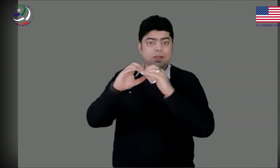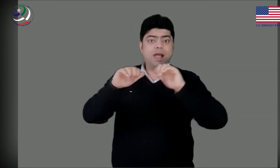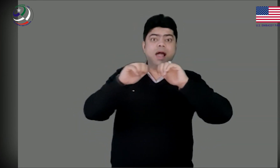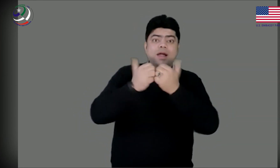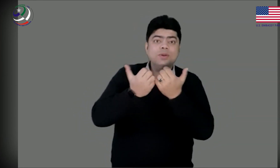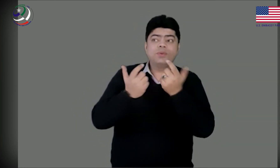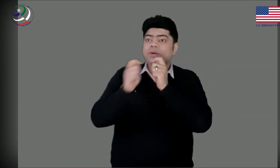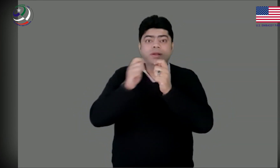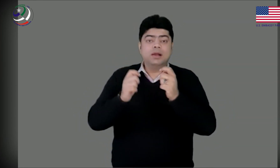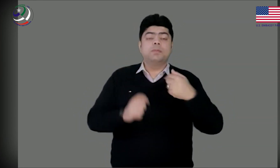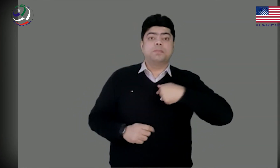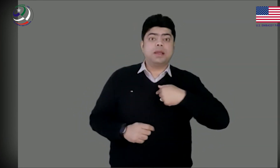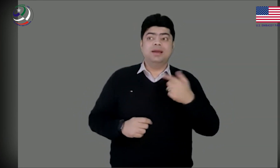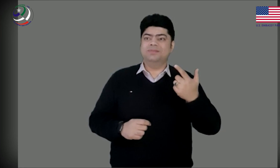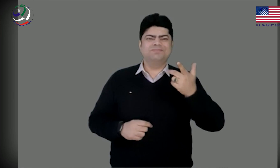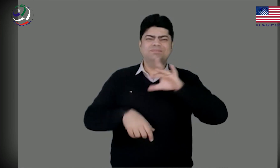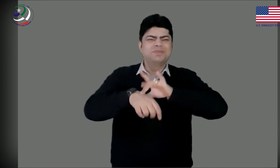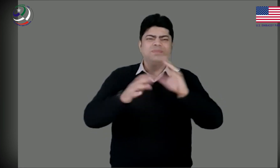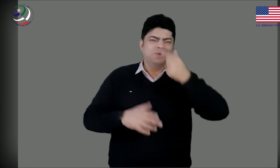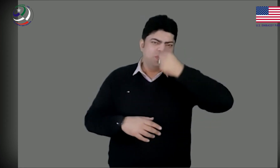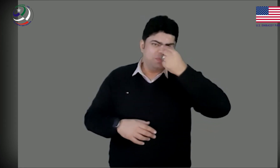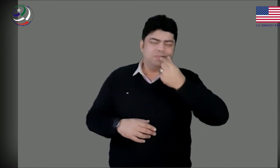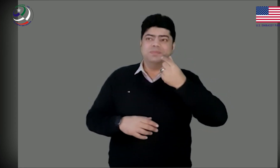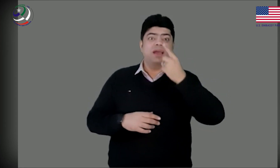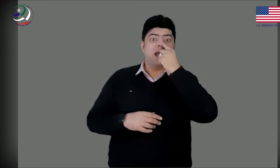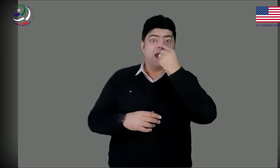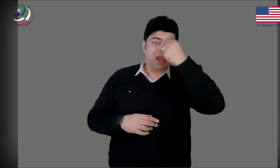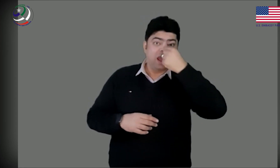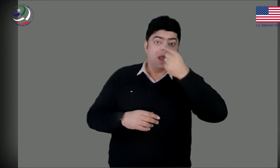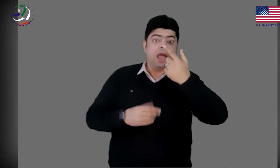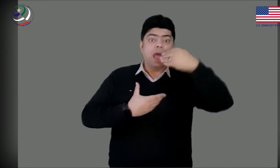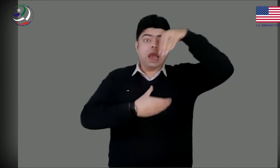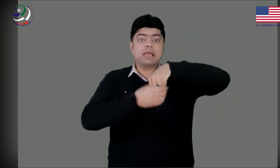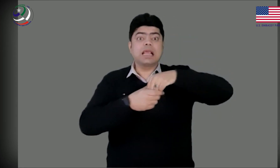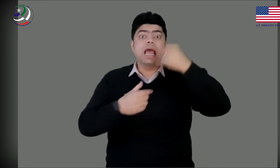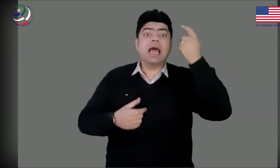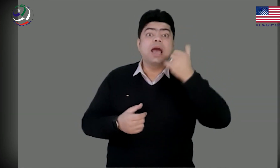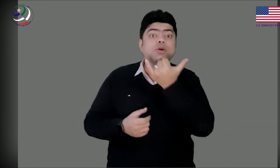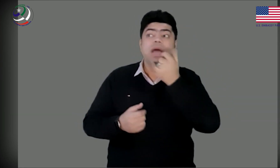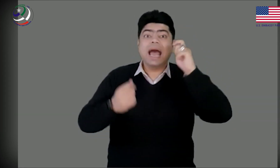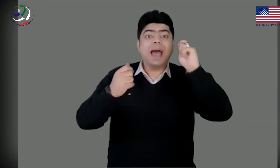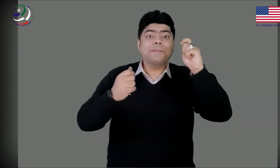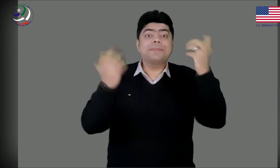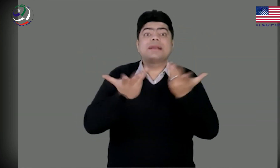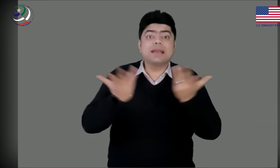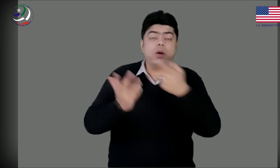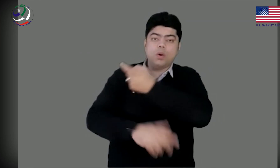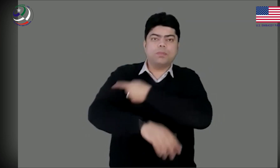did I have the flu? They didn't tell me. They couldn't explain to me in detail what's wrong.